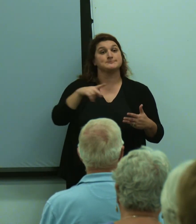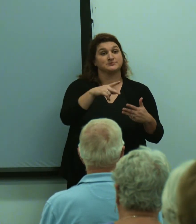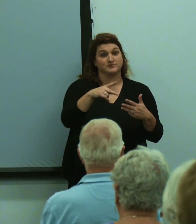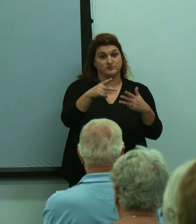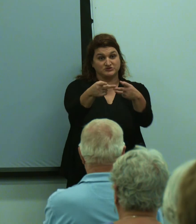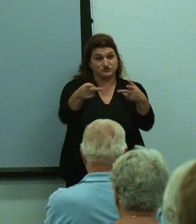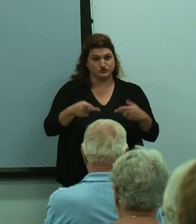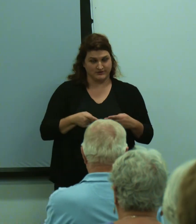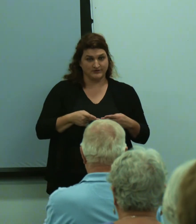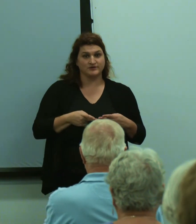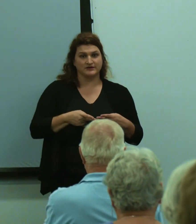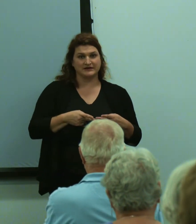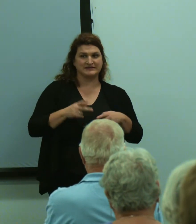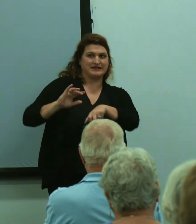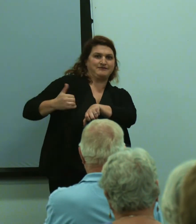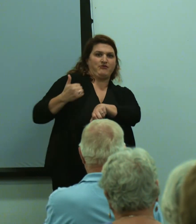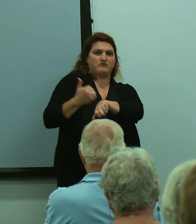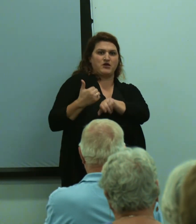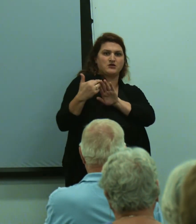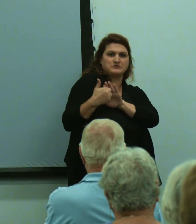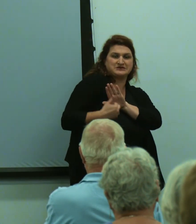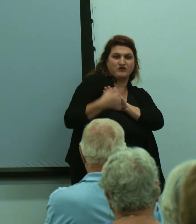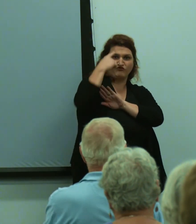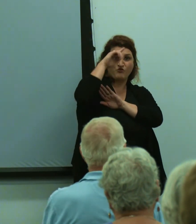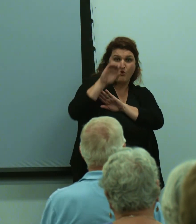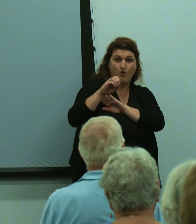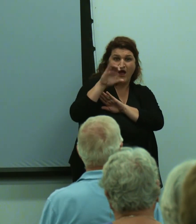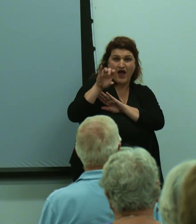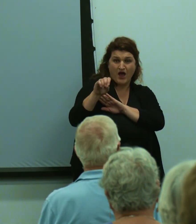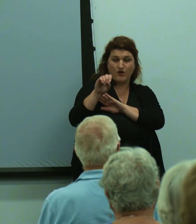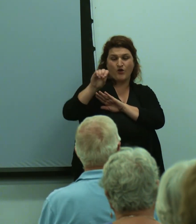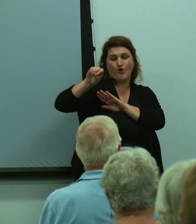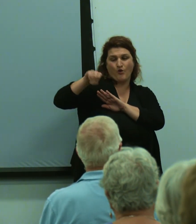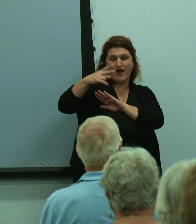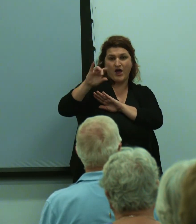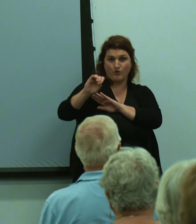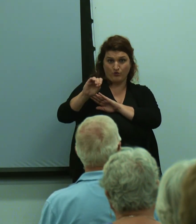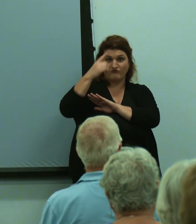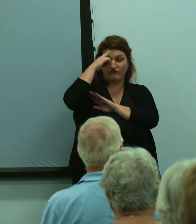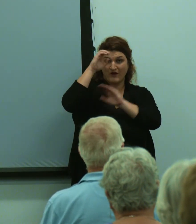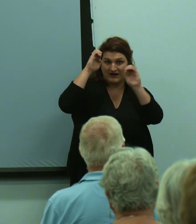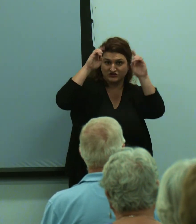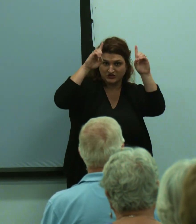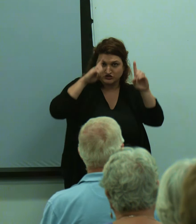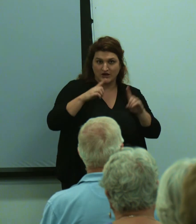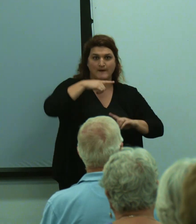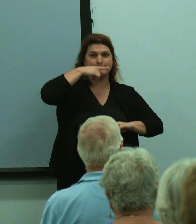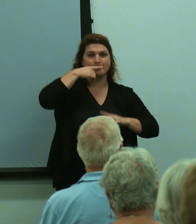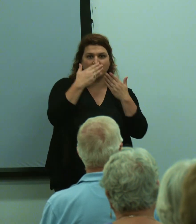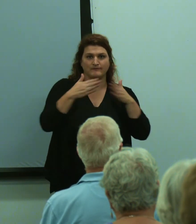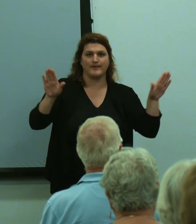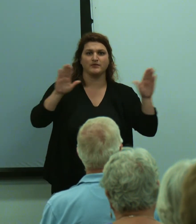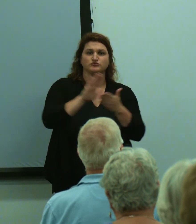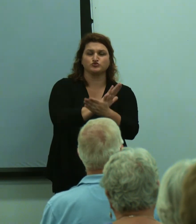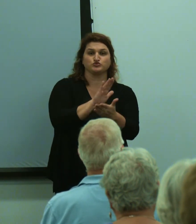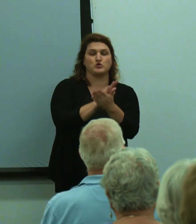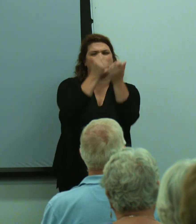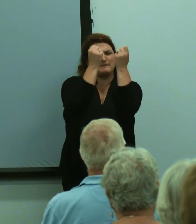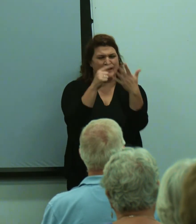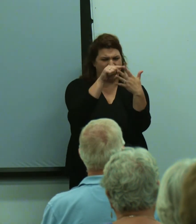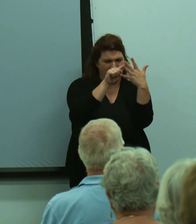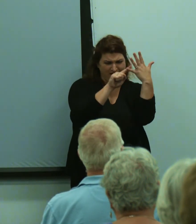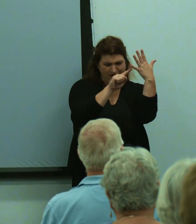position that sets standards for Ohio for education in our public schools. So there are many,